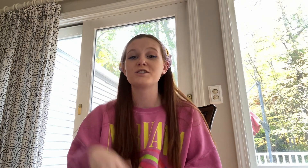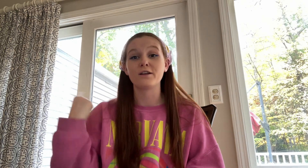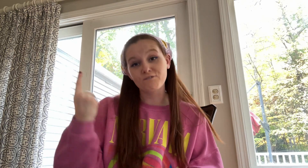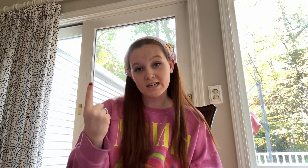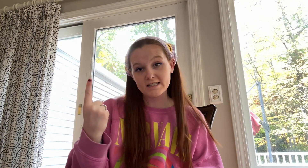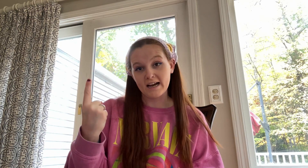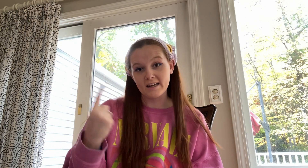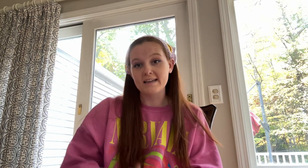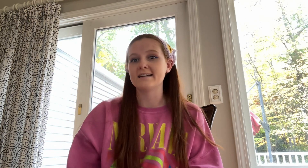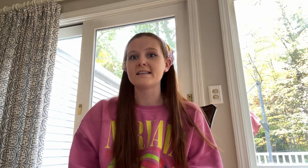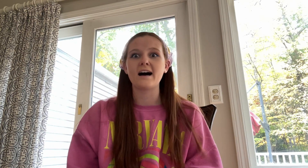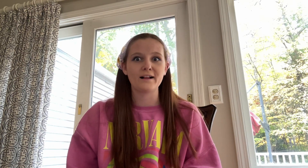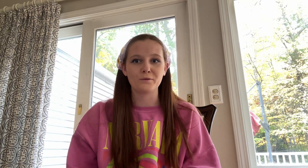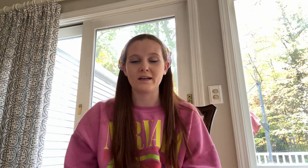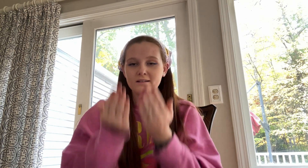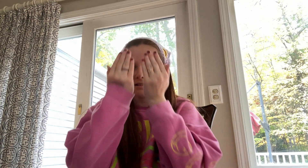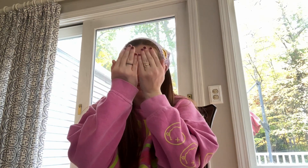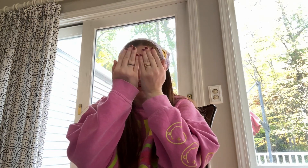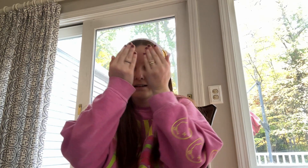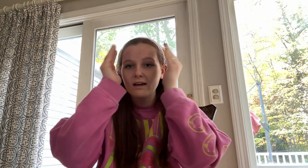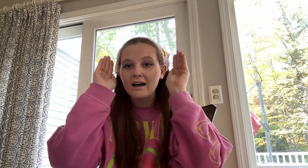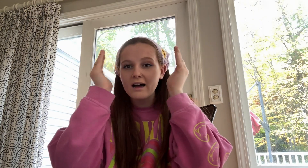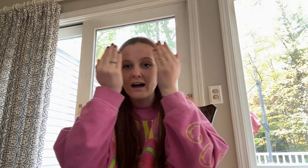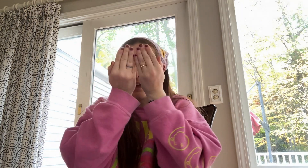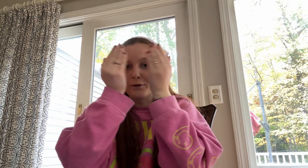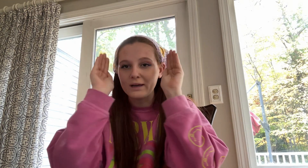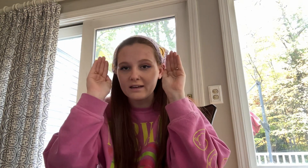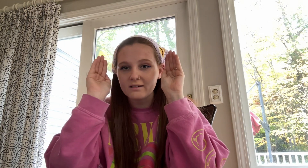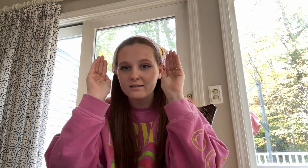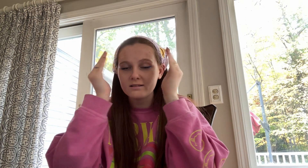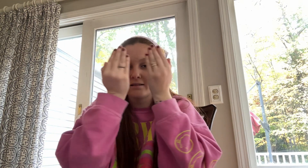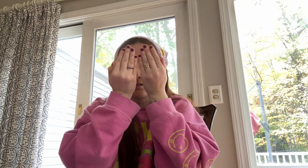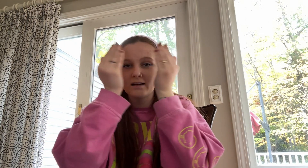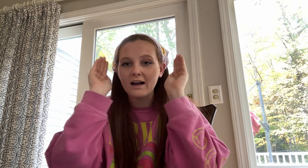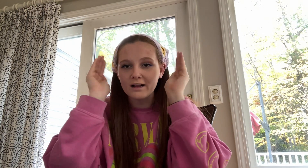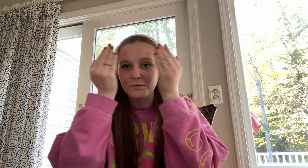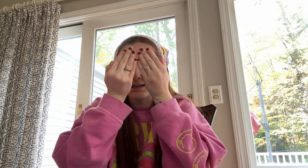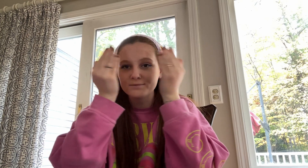the first sign is Halloween. Halloween. Halloween.